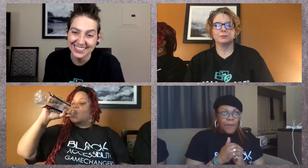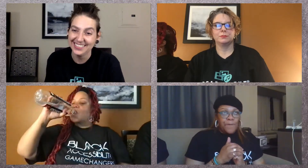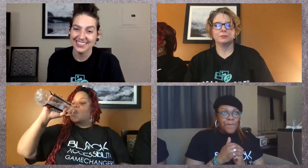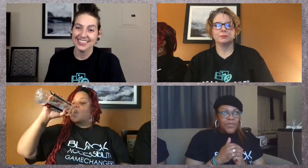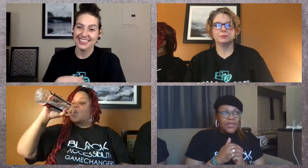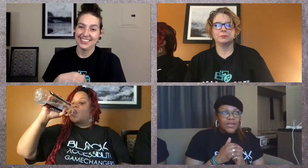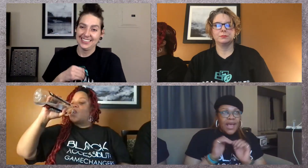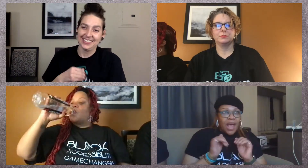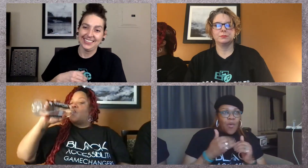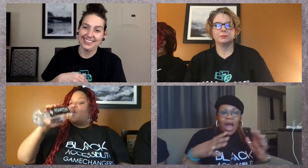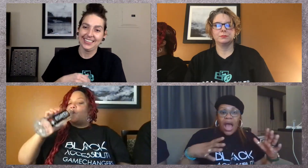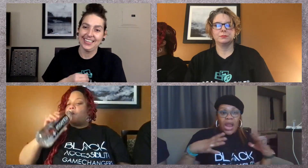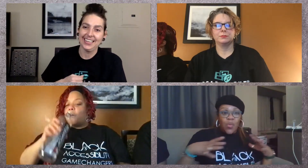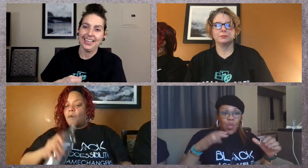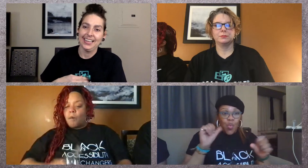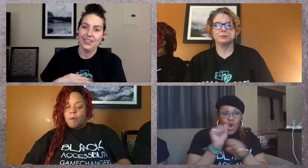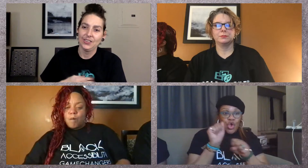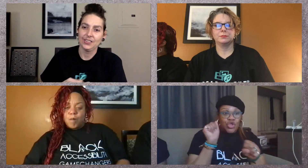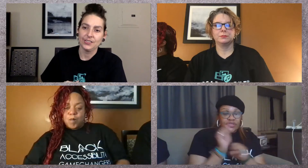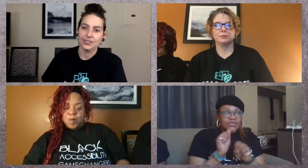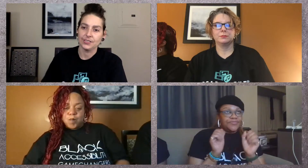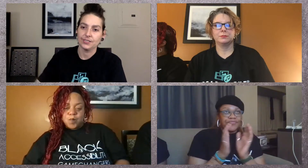Really?